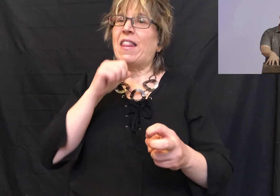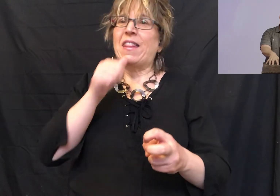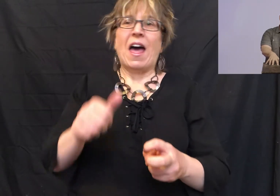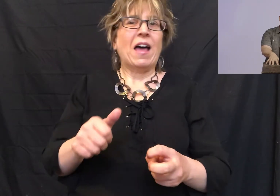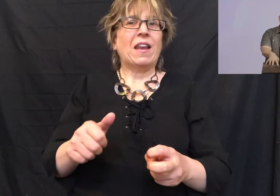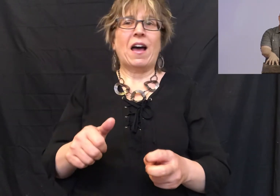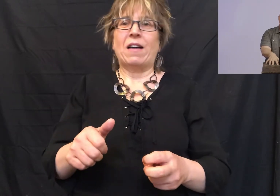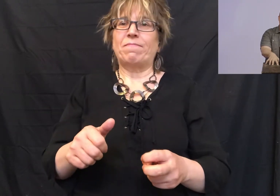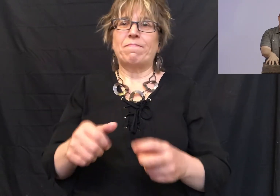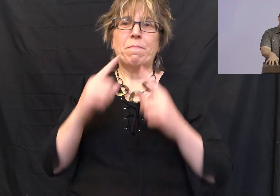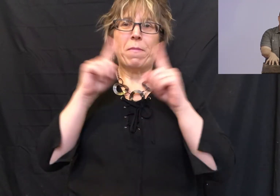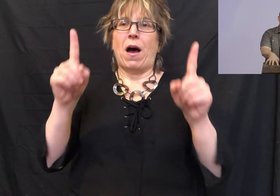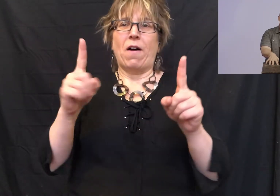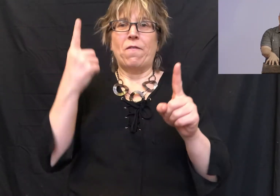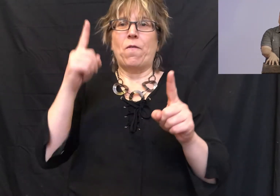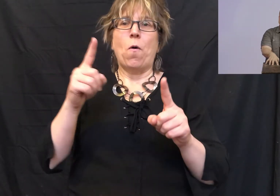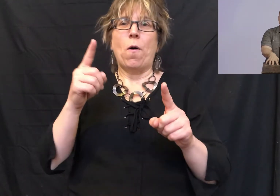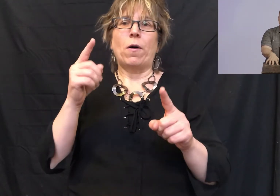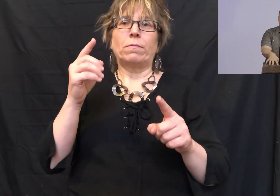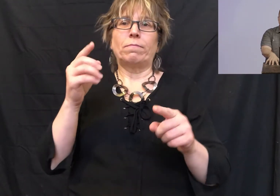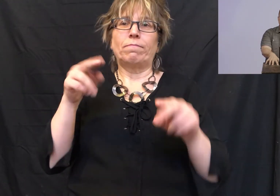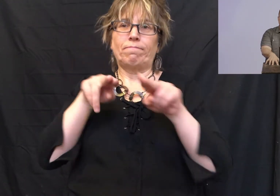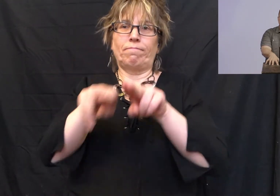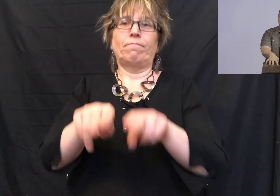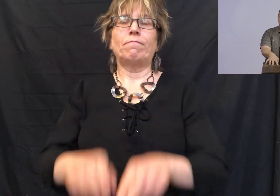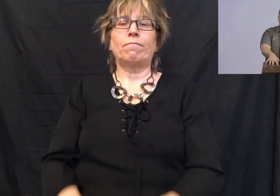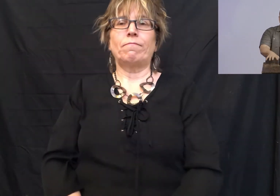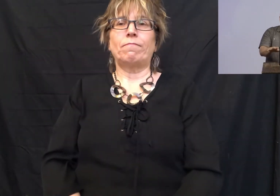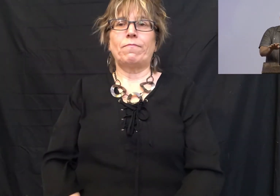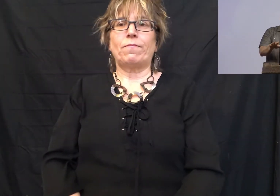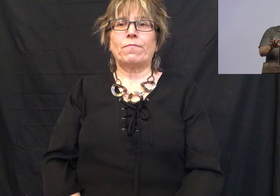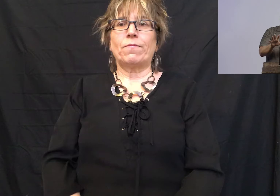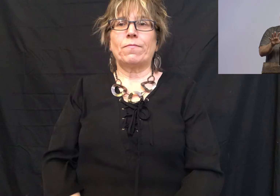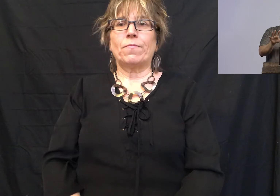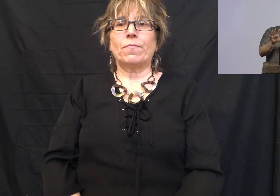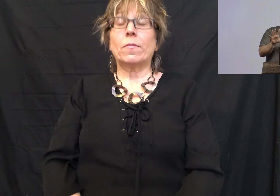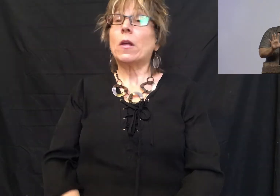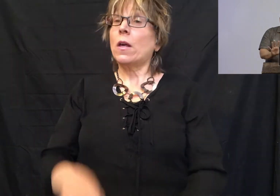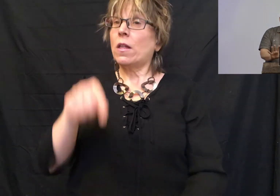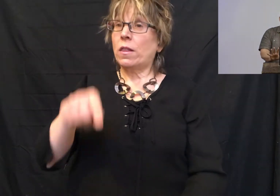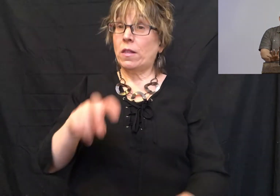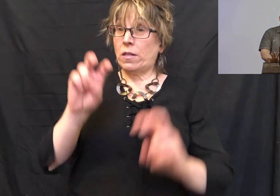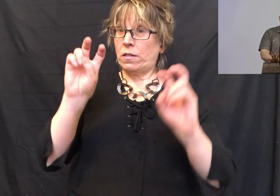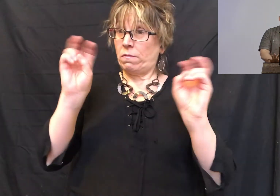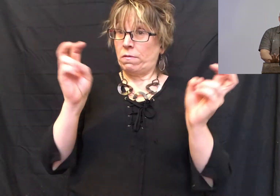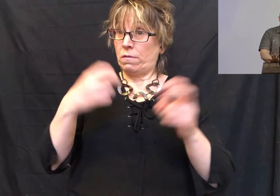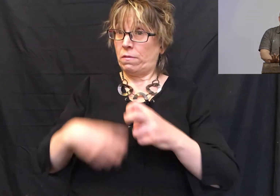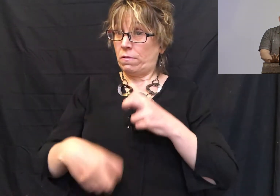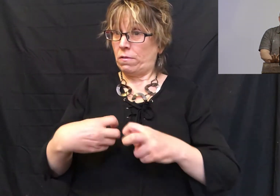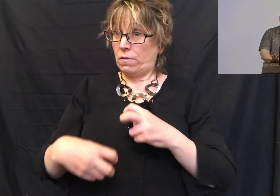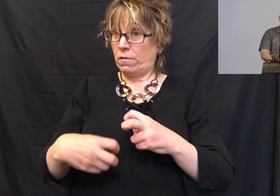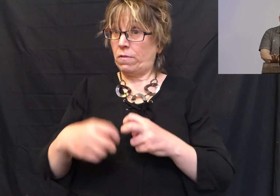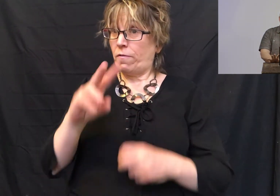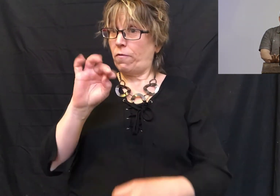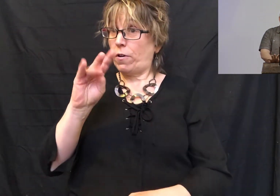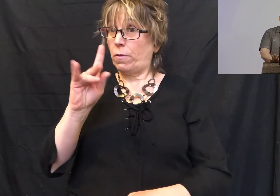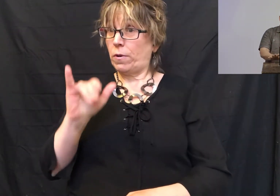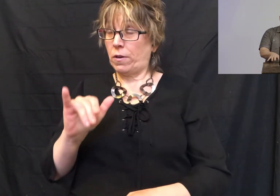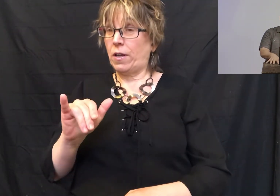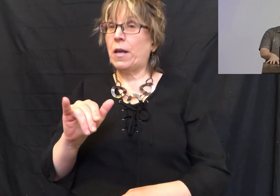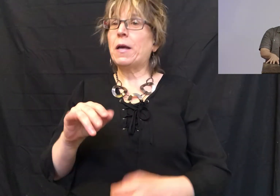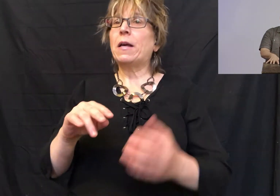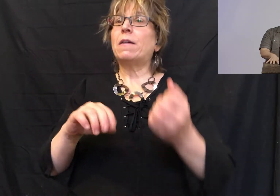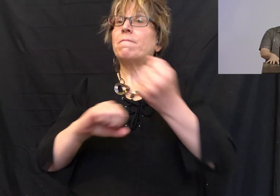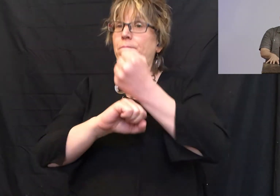in the bedroom. It just doesn't. This issue of vulnerability